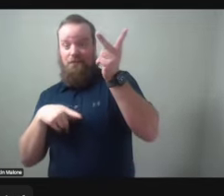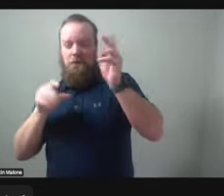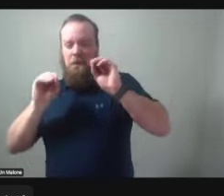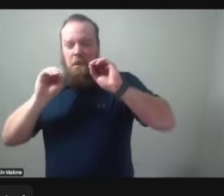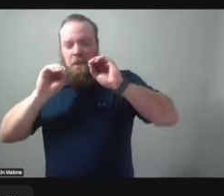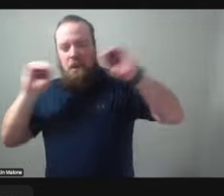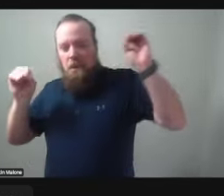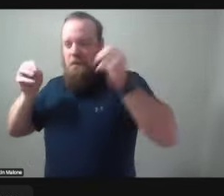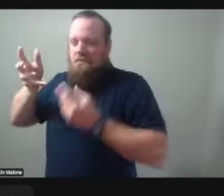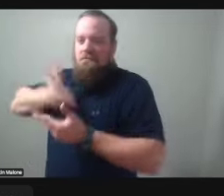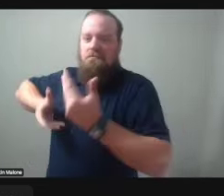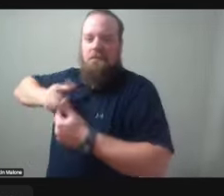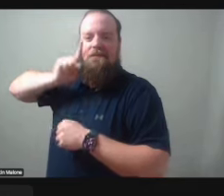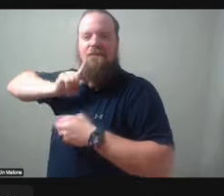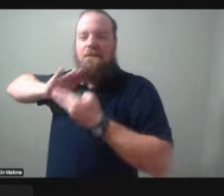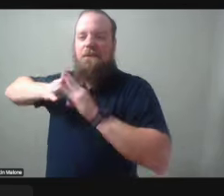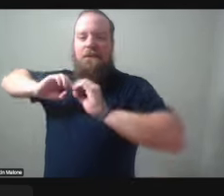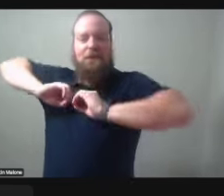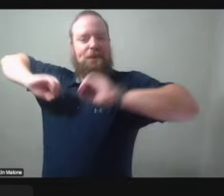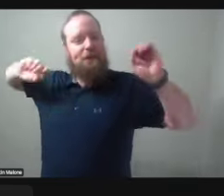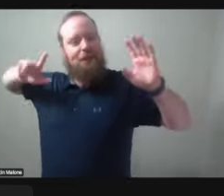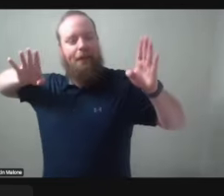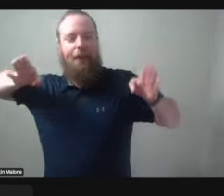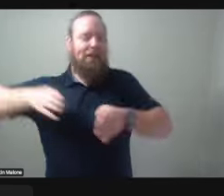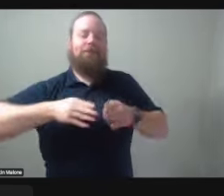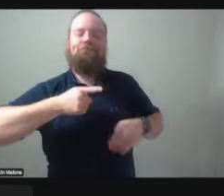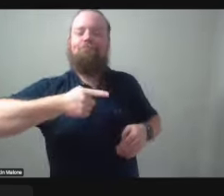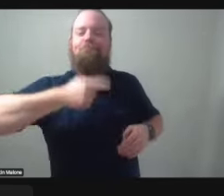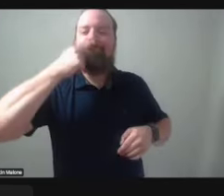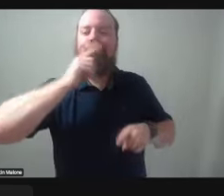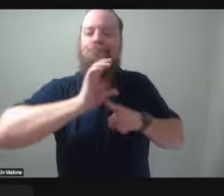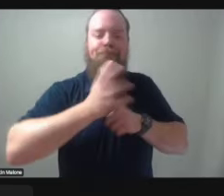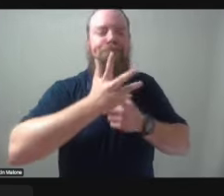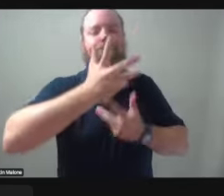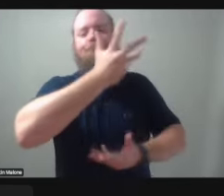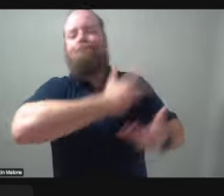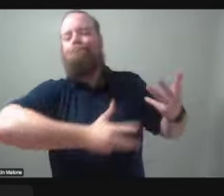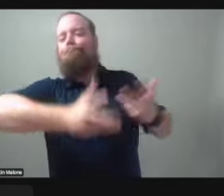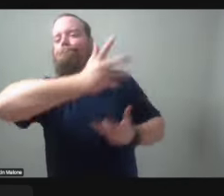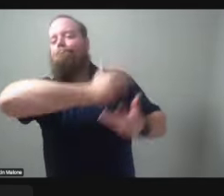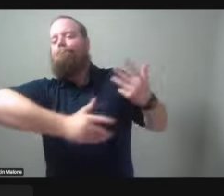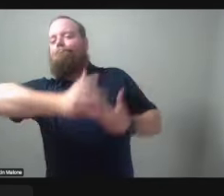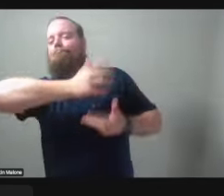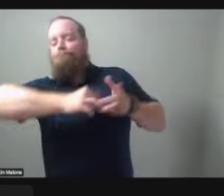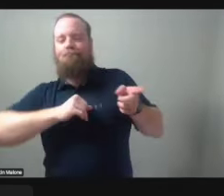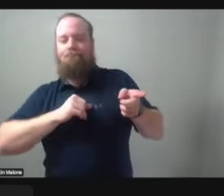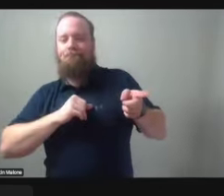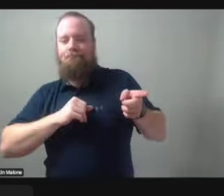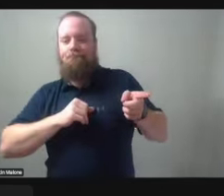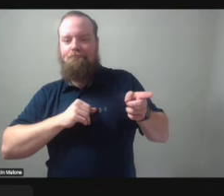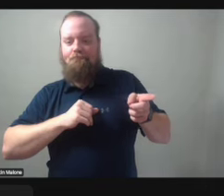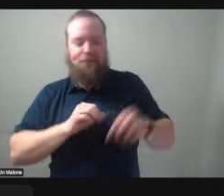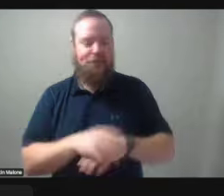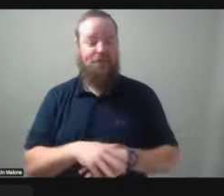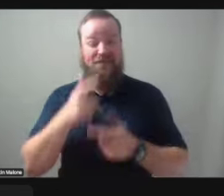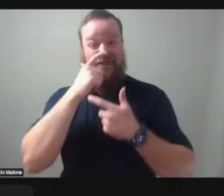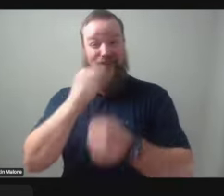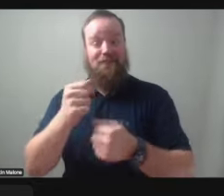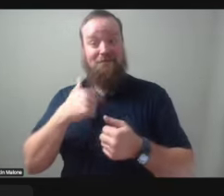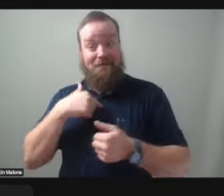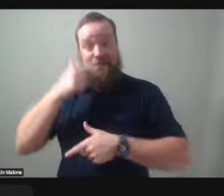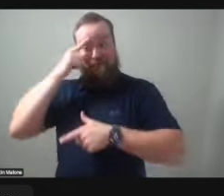hard of hearing or have mild hearing loss, like my grandfather, he had no interaction with other deaf individuals or within the deaf